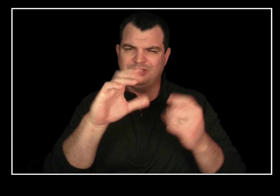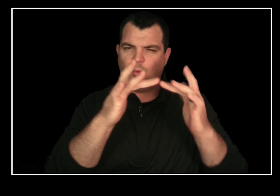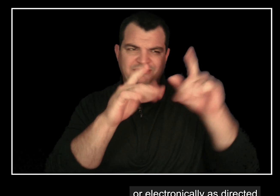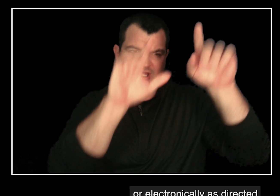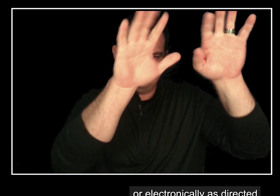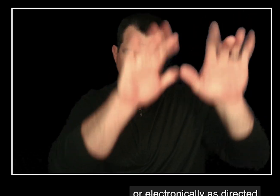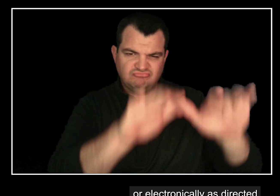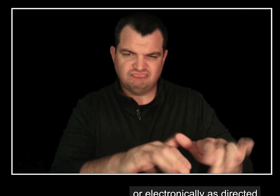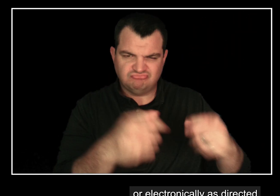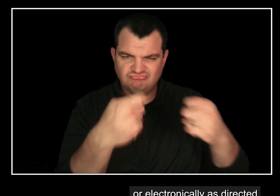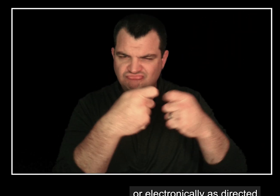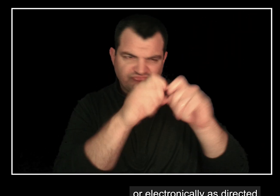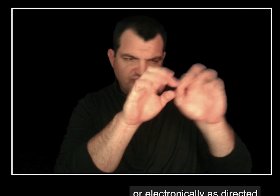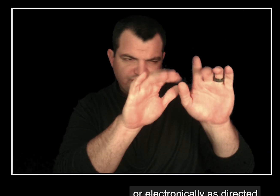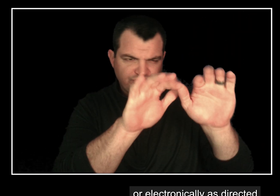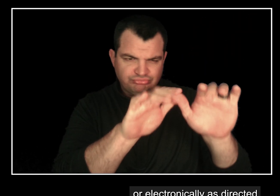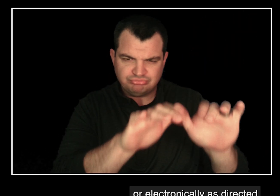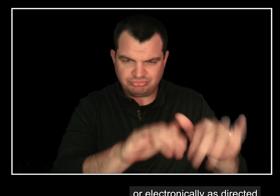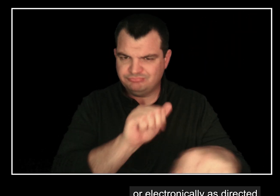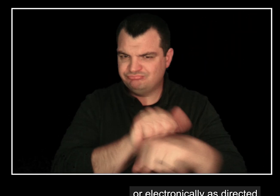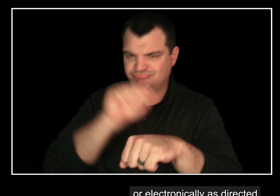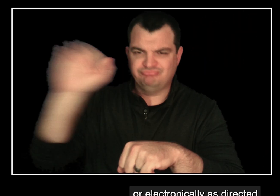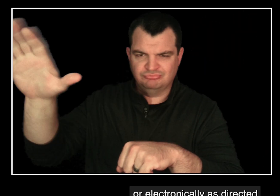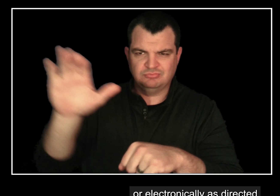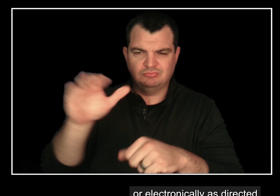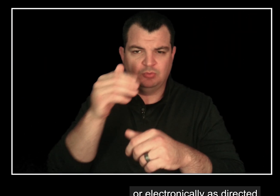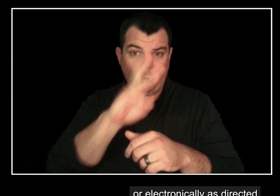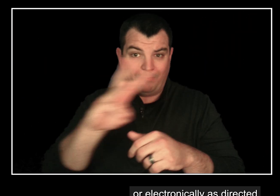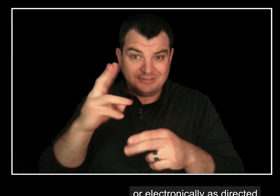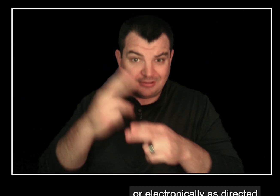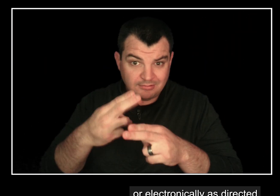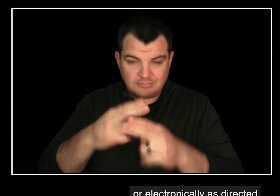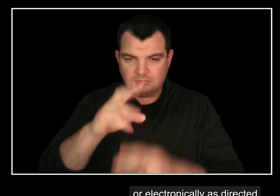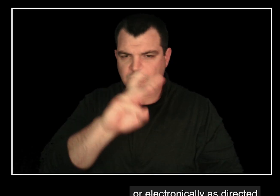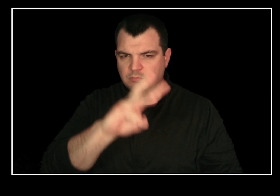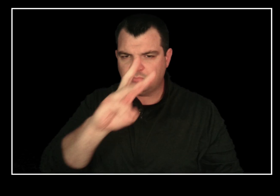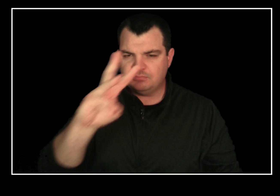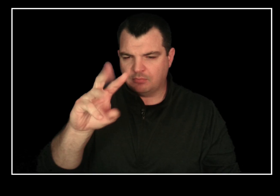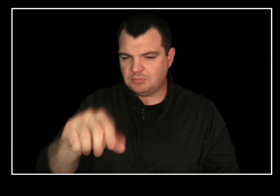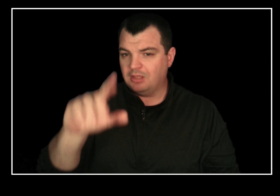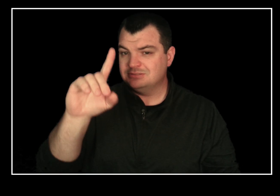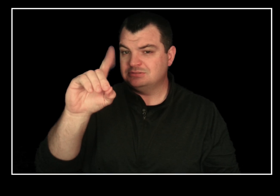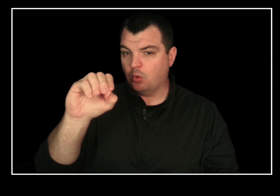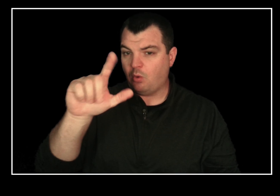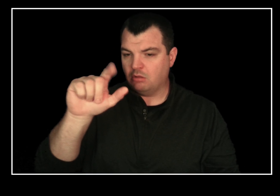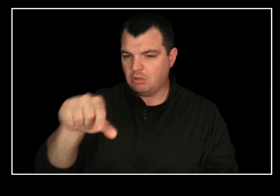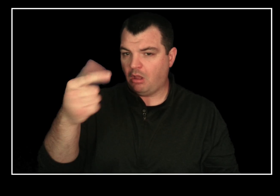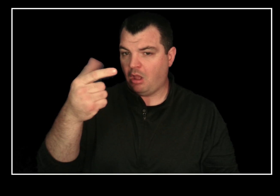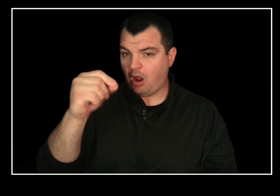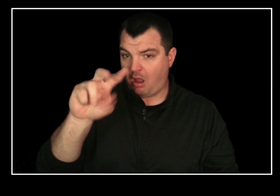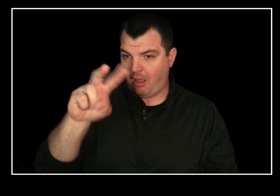20210, or electronically as directed on the CRC website at